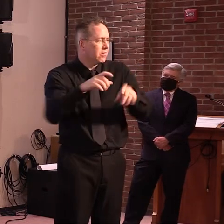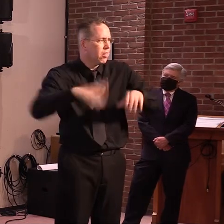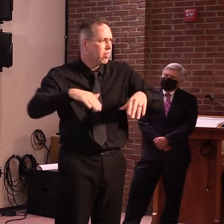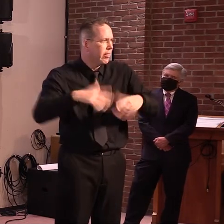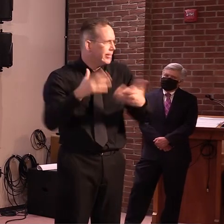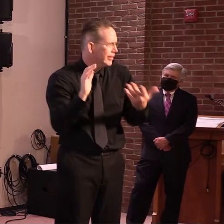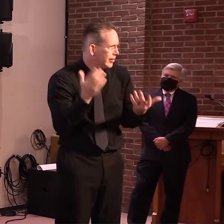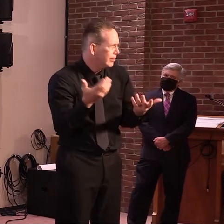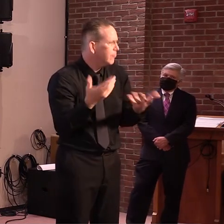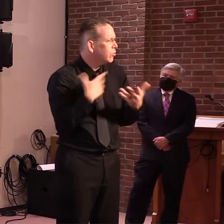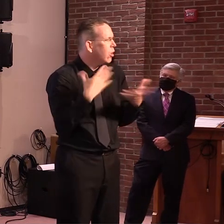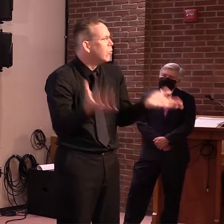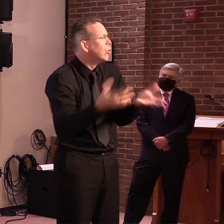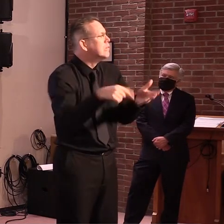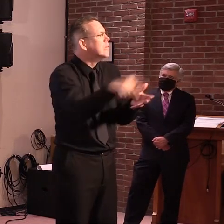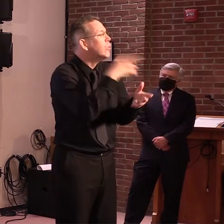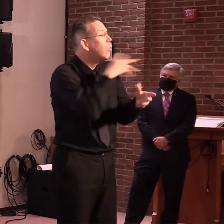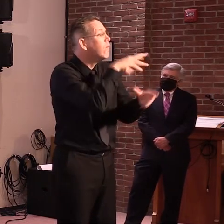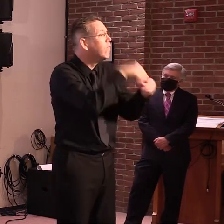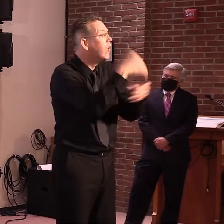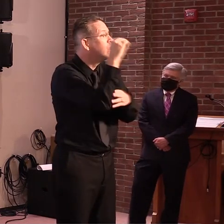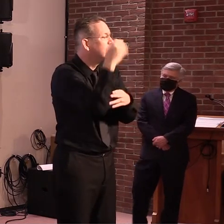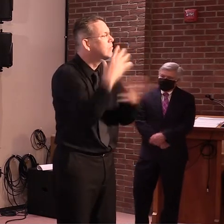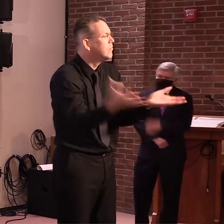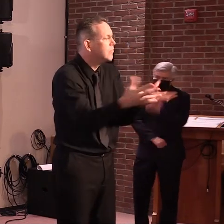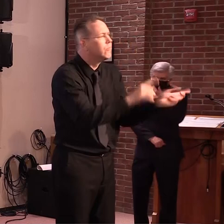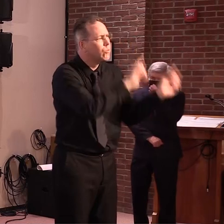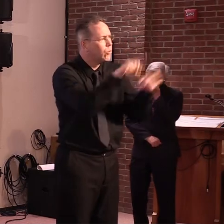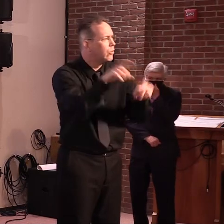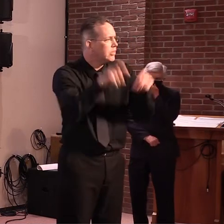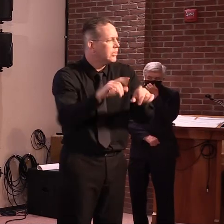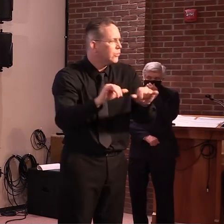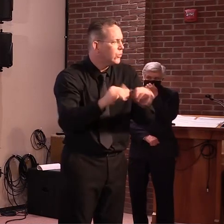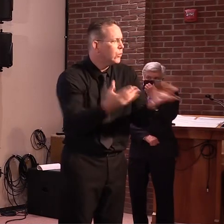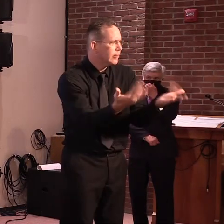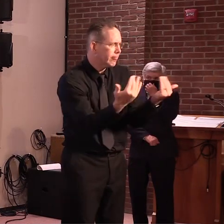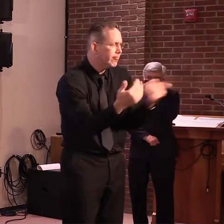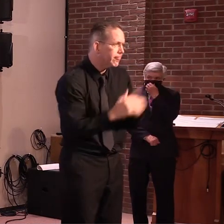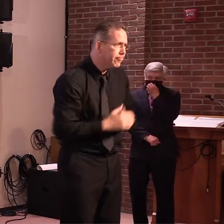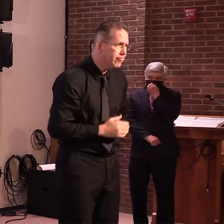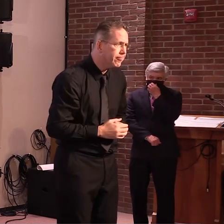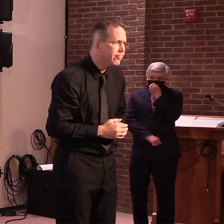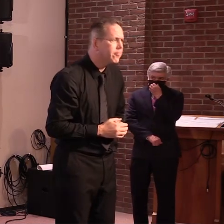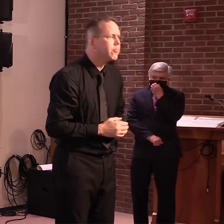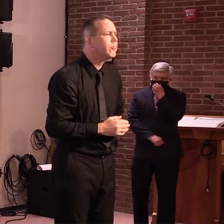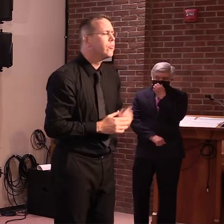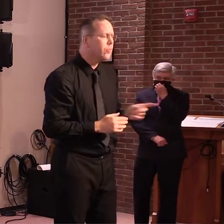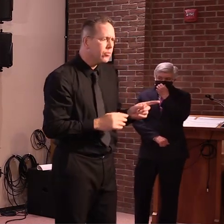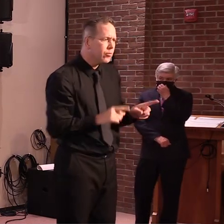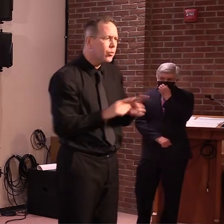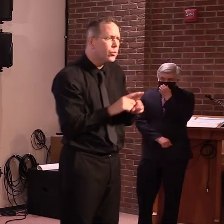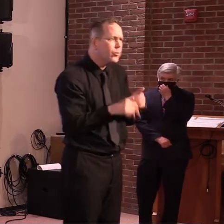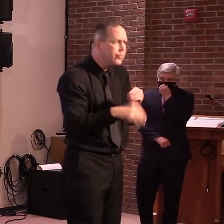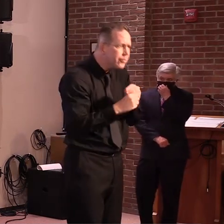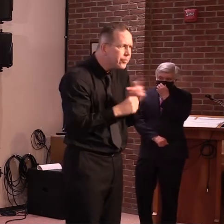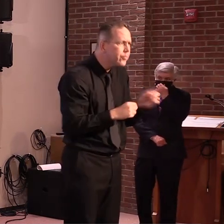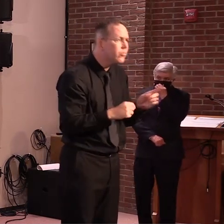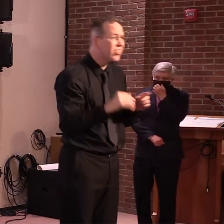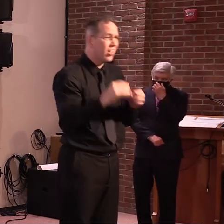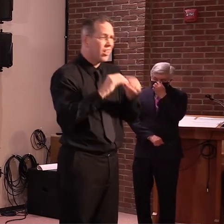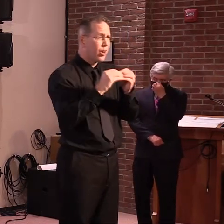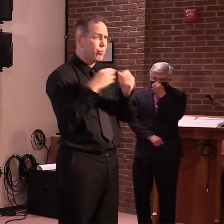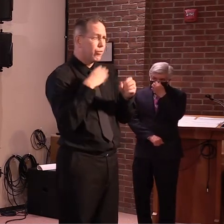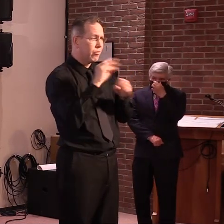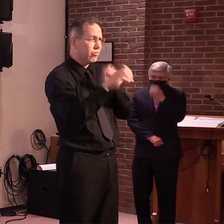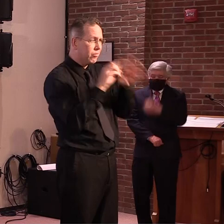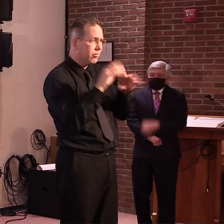seeing huge spikes in our data related to people who were in a protest, subsequently got